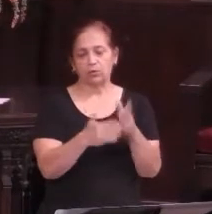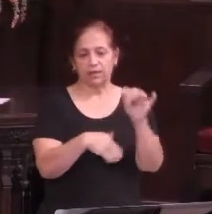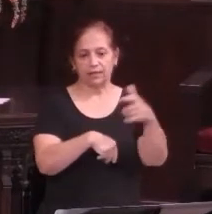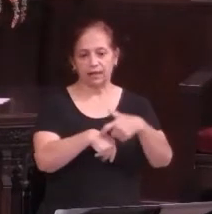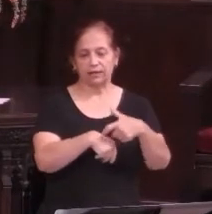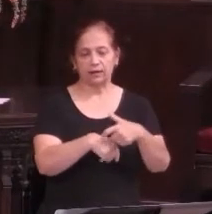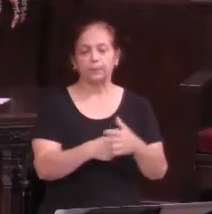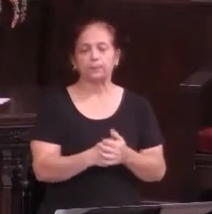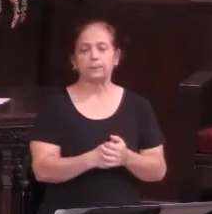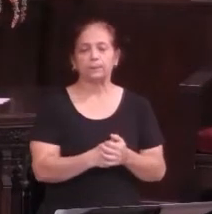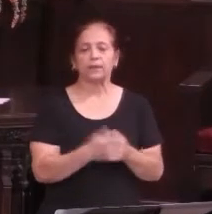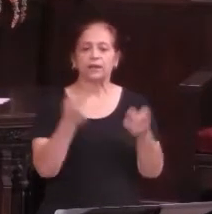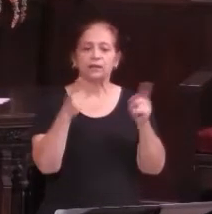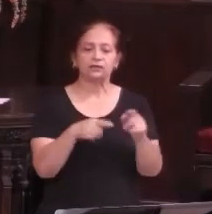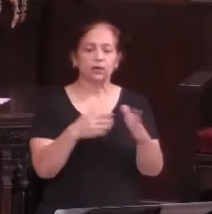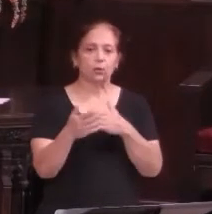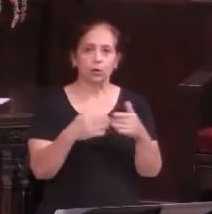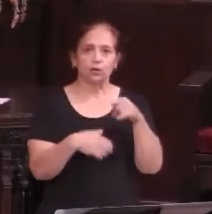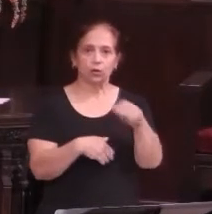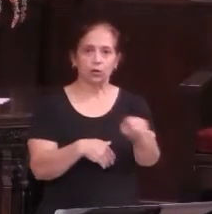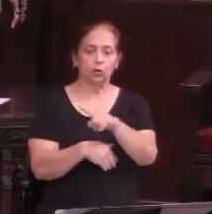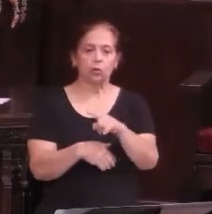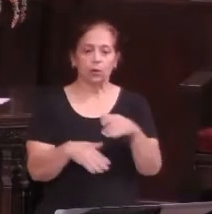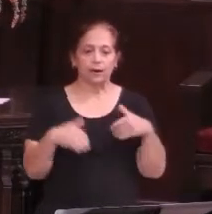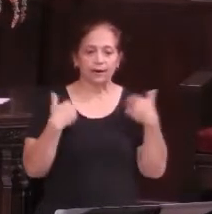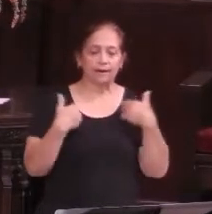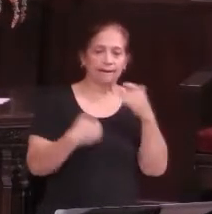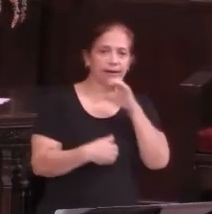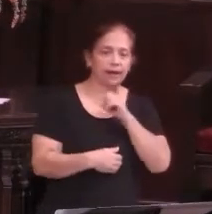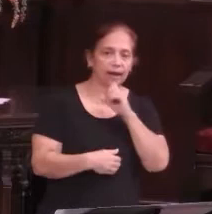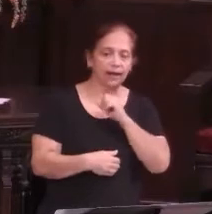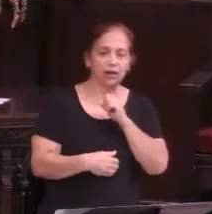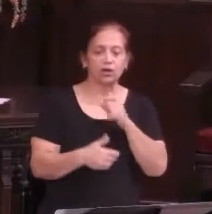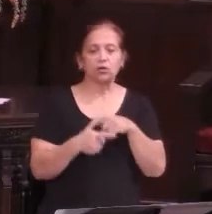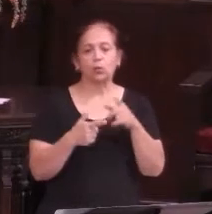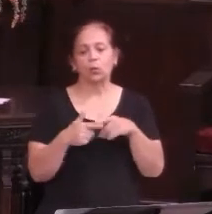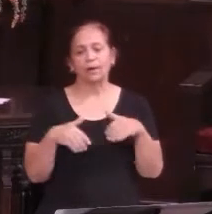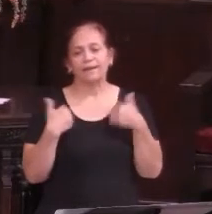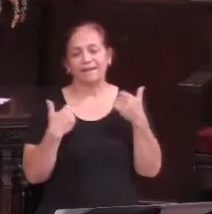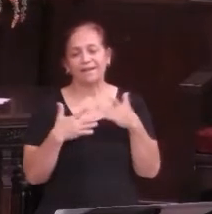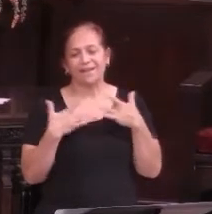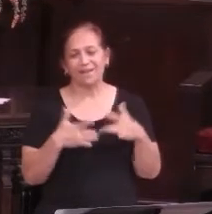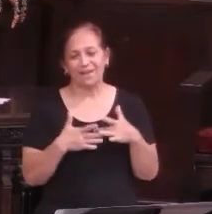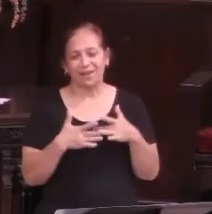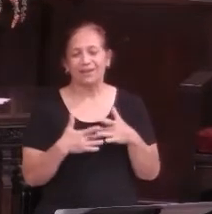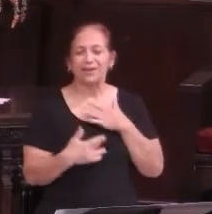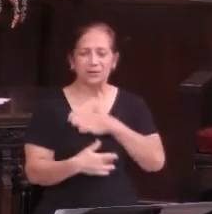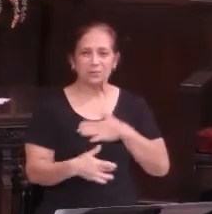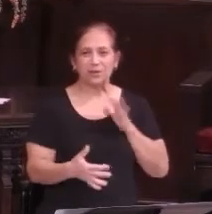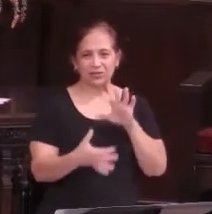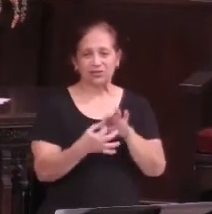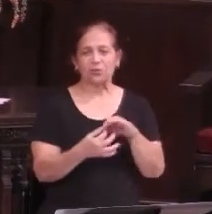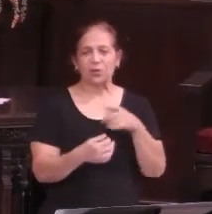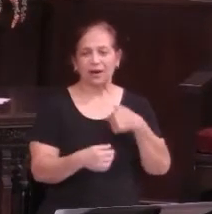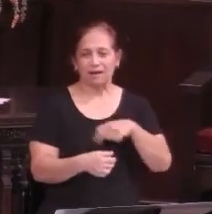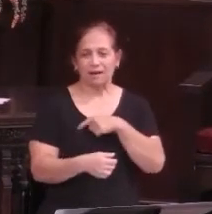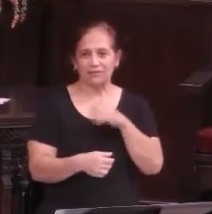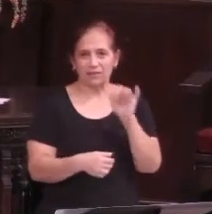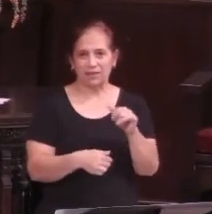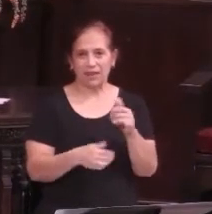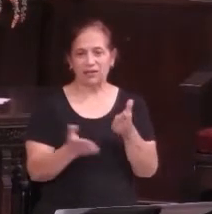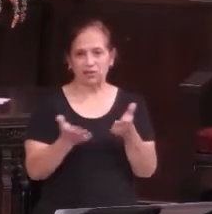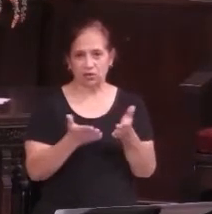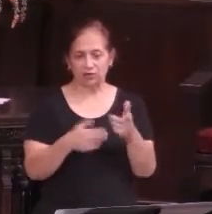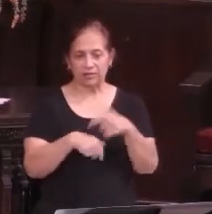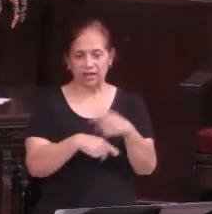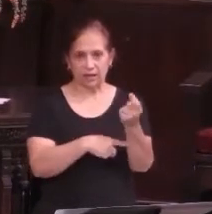that service. So whether you are young in age or young at heart, please join us for that service at